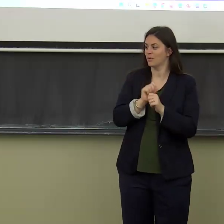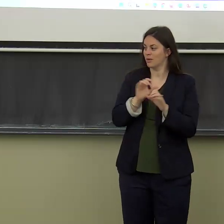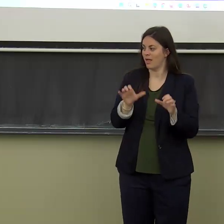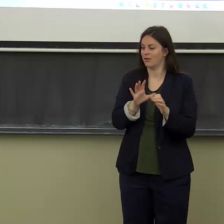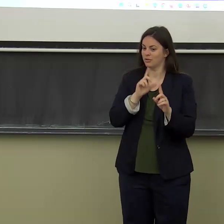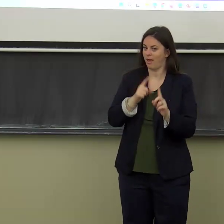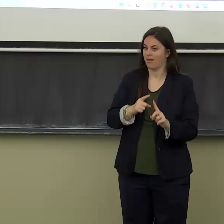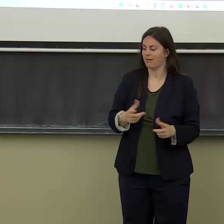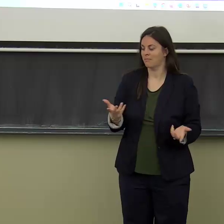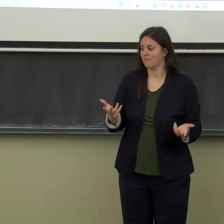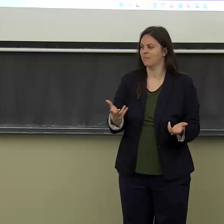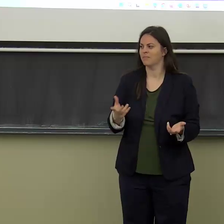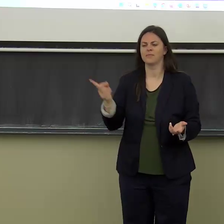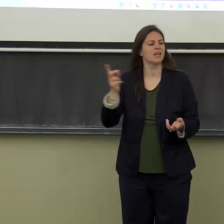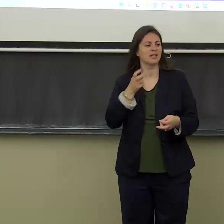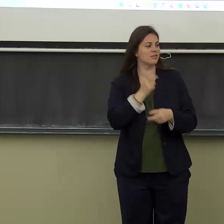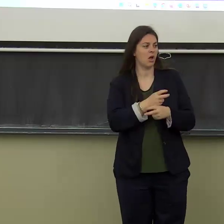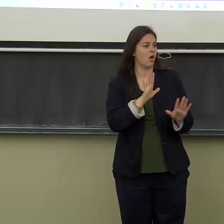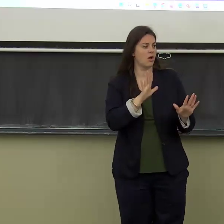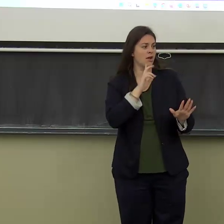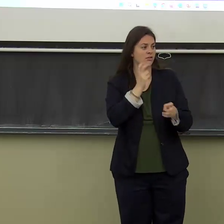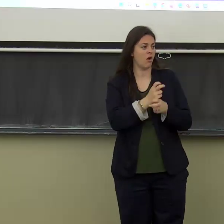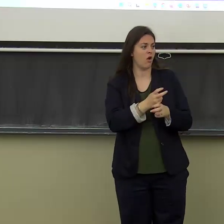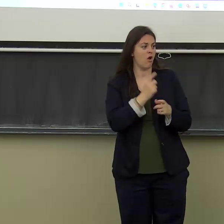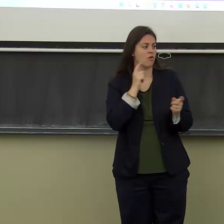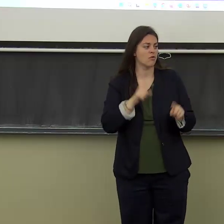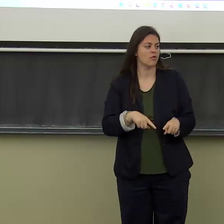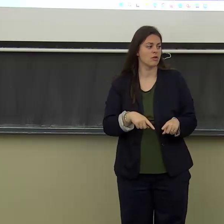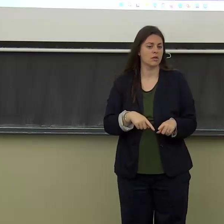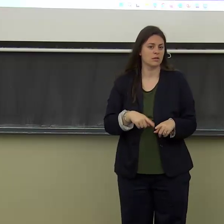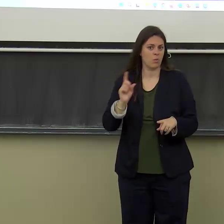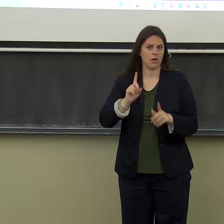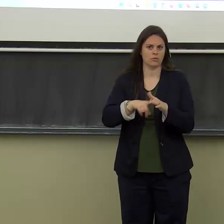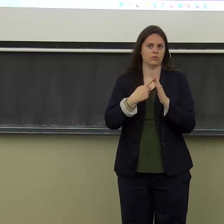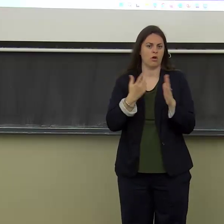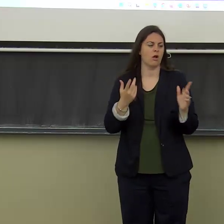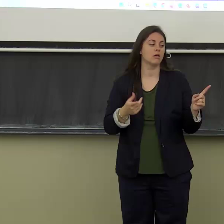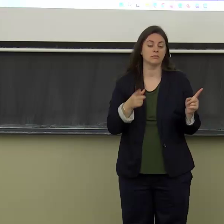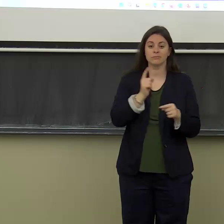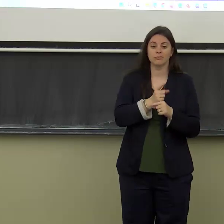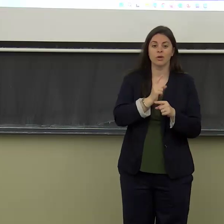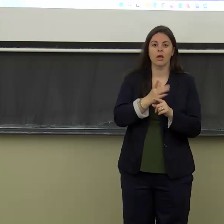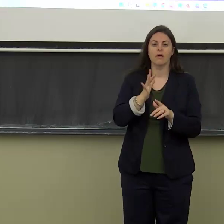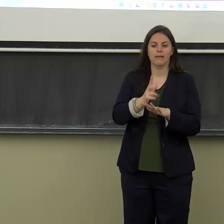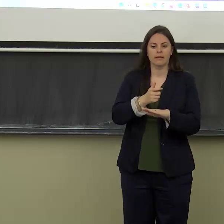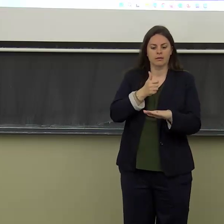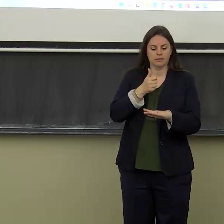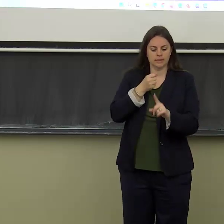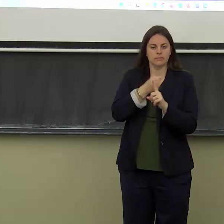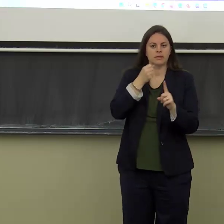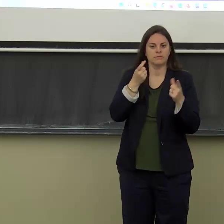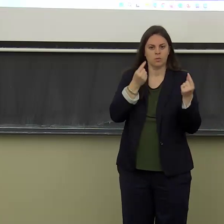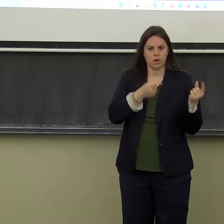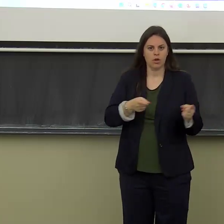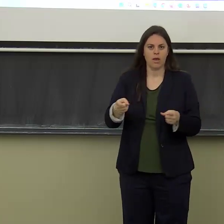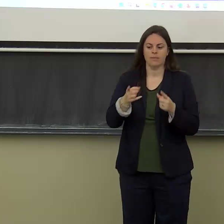the community regarding, the implications of what are happening and what